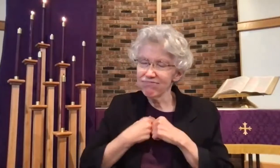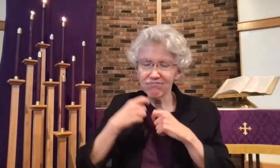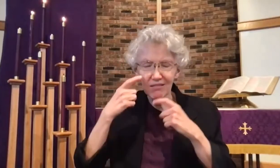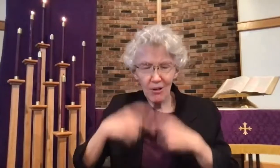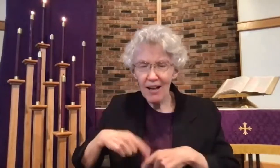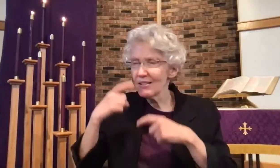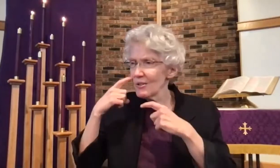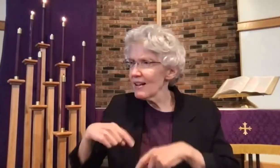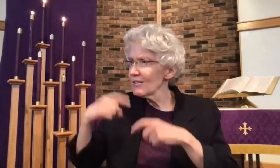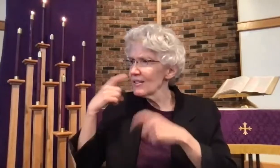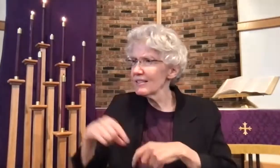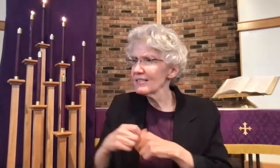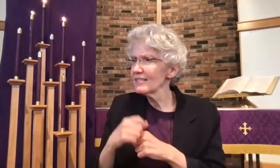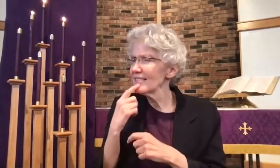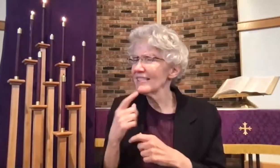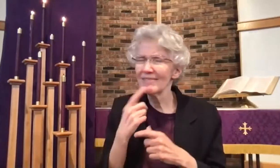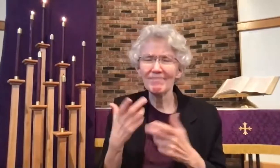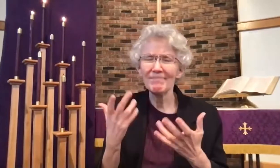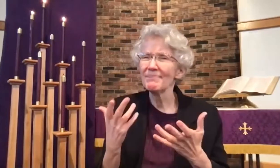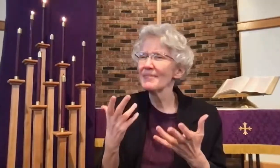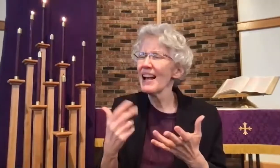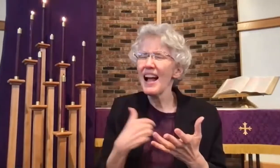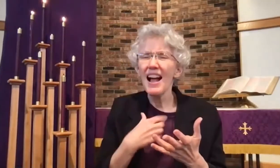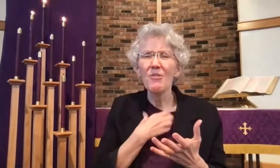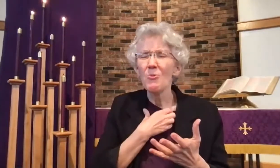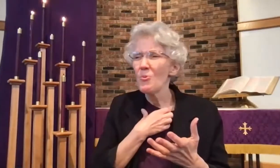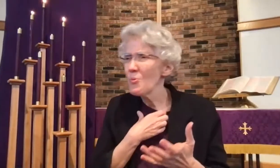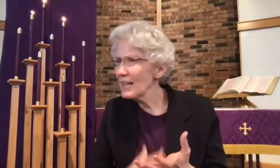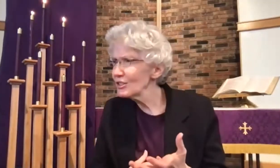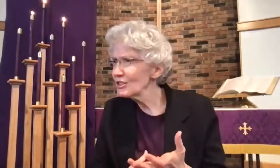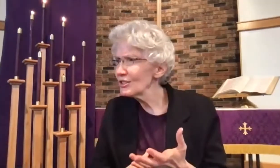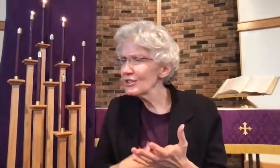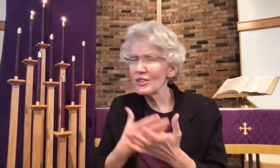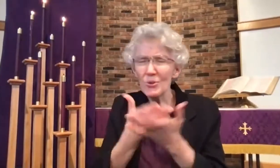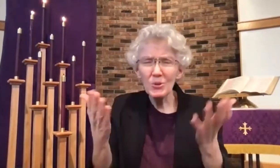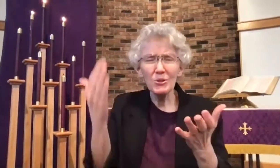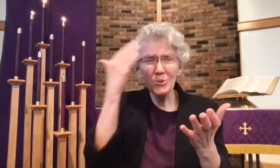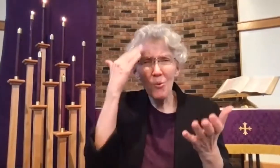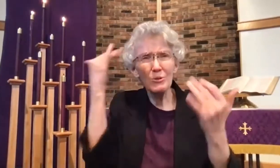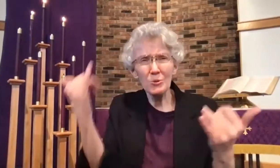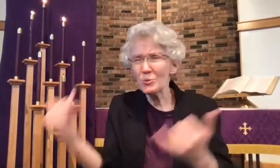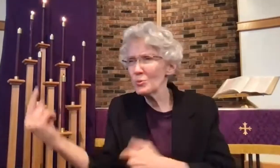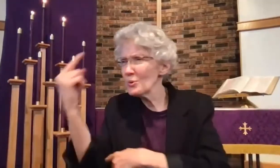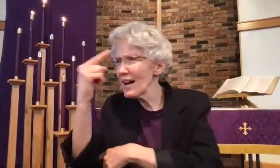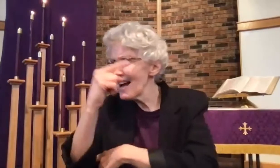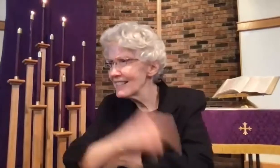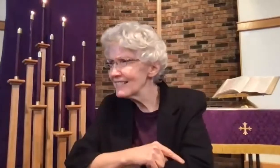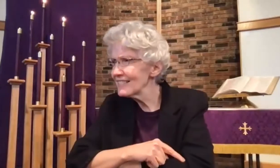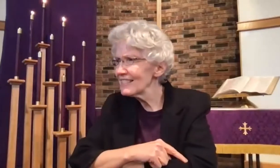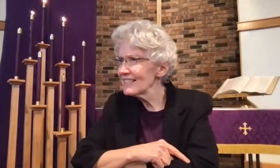Looking at the city, he began to cry for it and said, "I wish you knew today